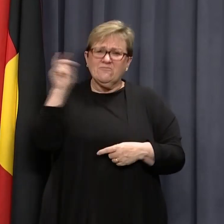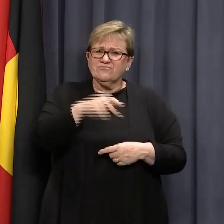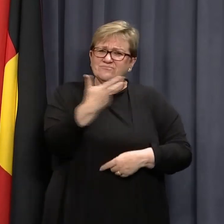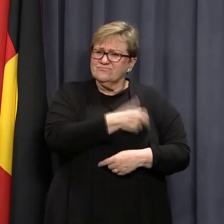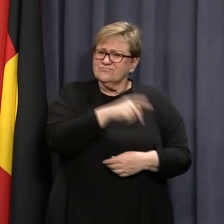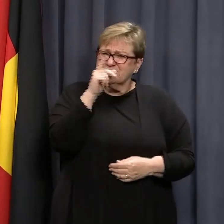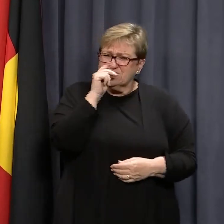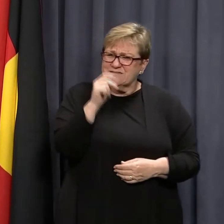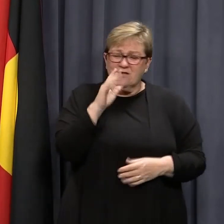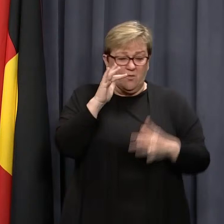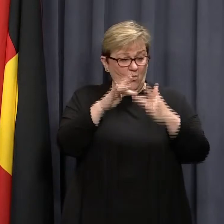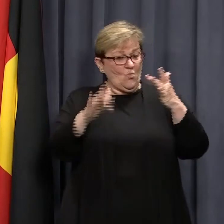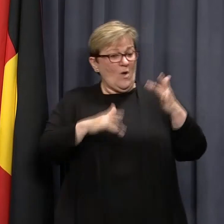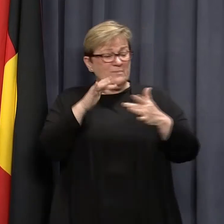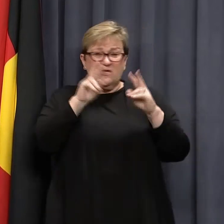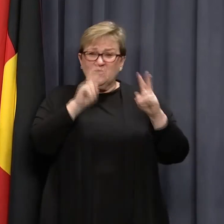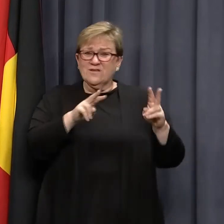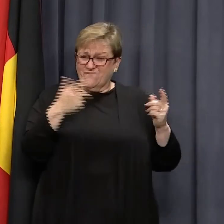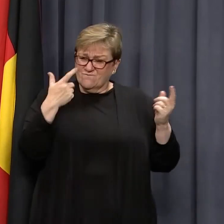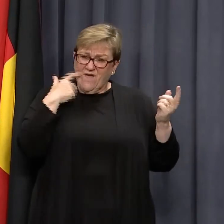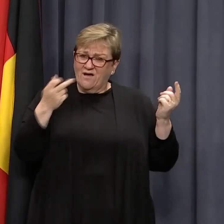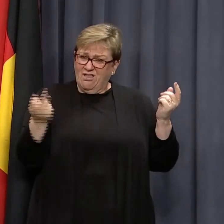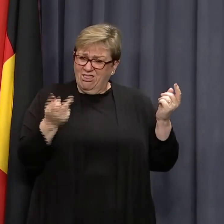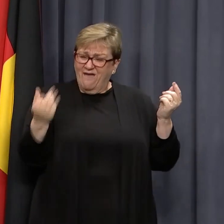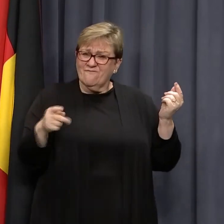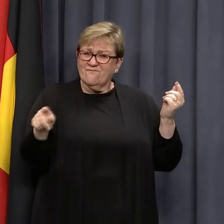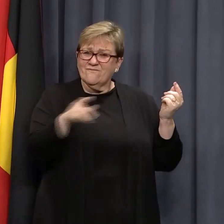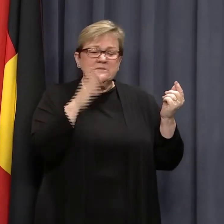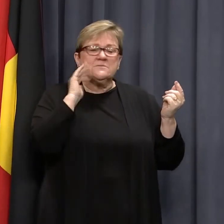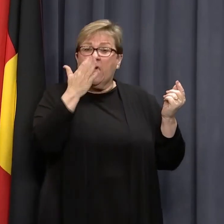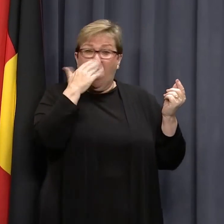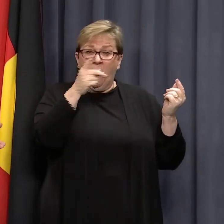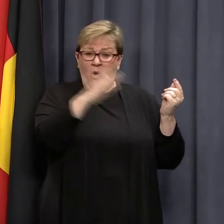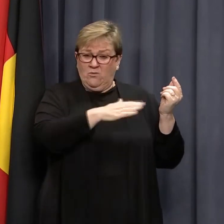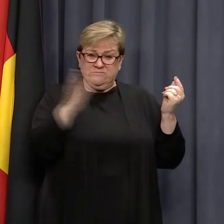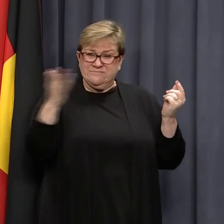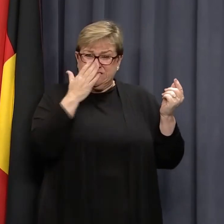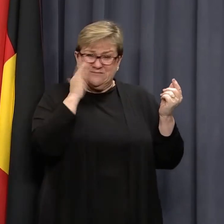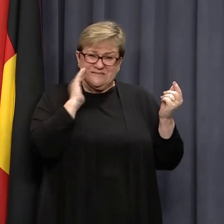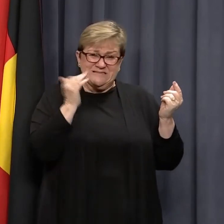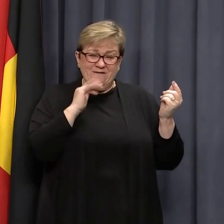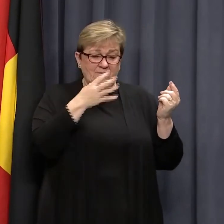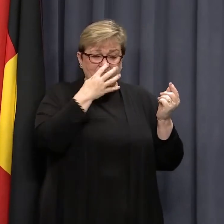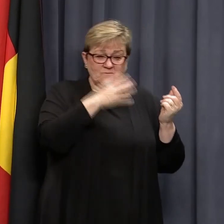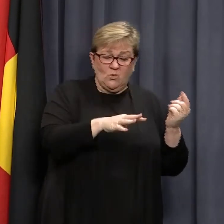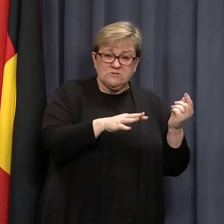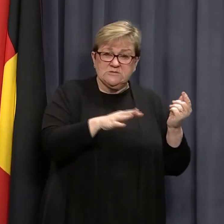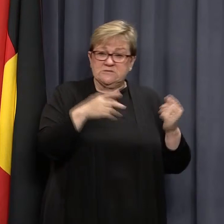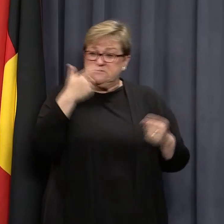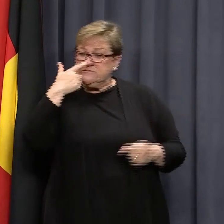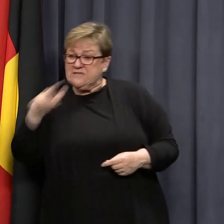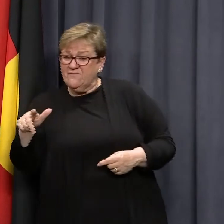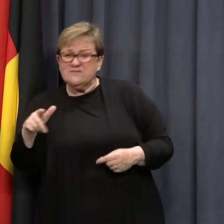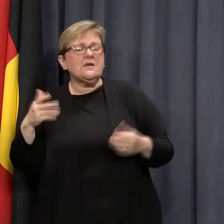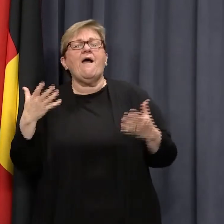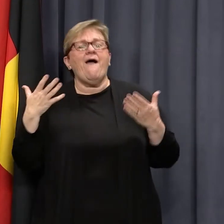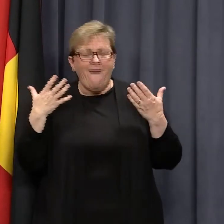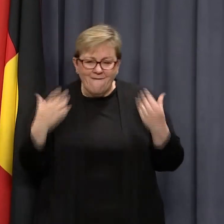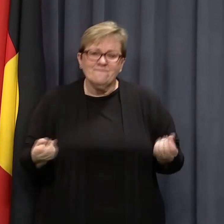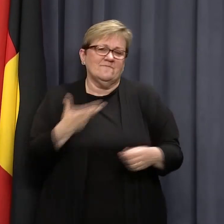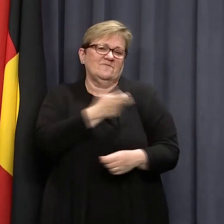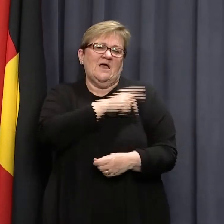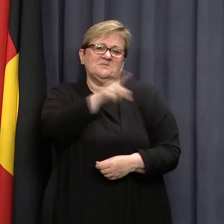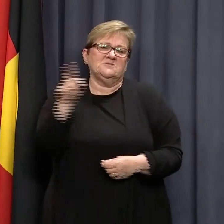go onto the websites, they can find availability. It doesn't matter what age you are, whether you're 40 or 70, there is vaccine out